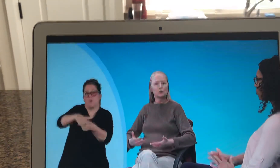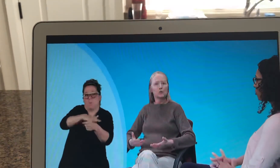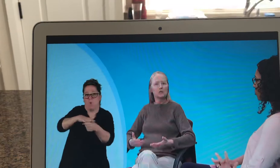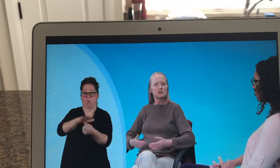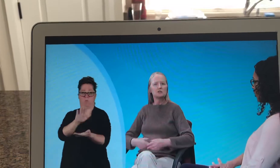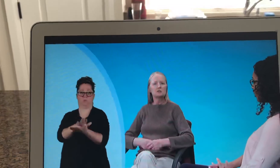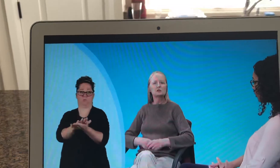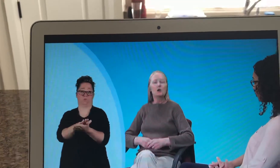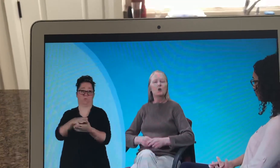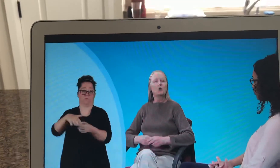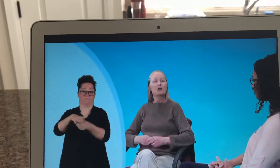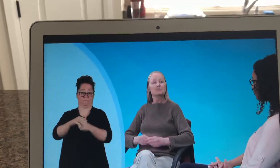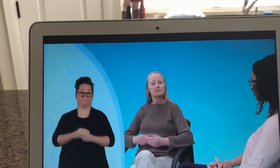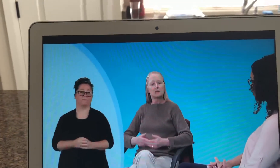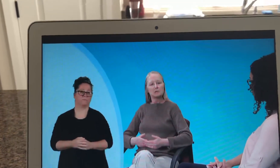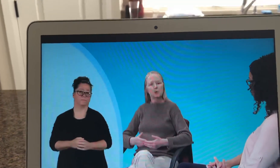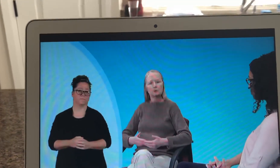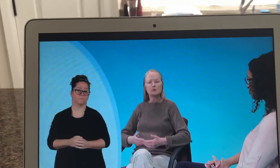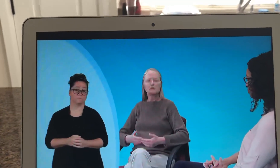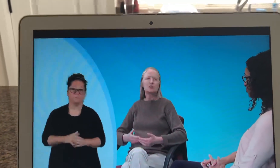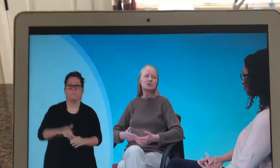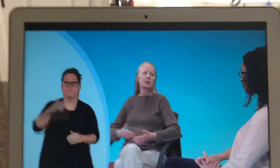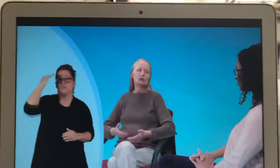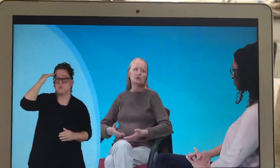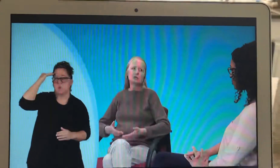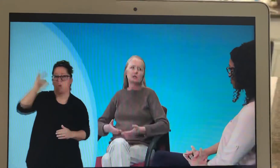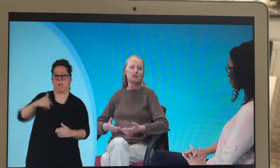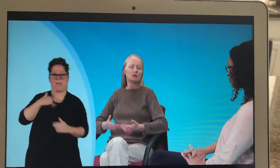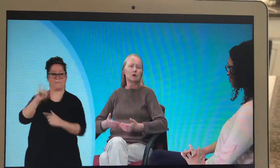in here, in the schools.